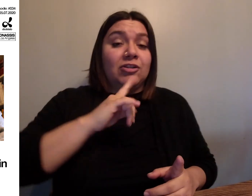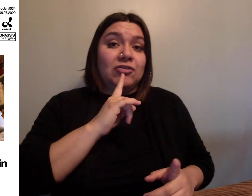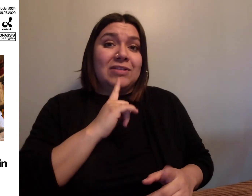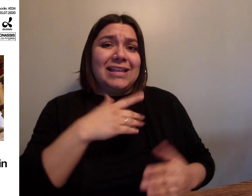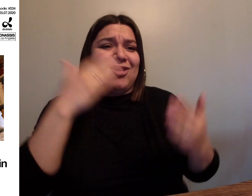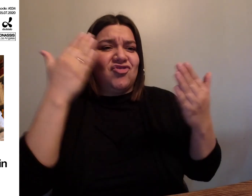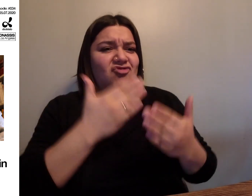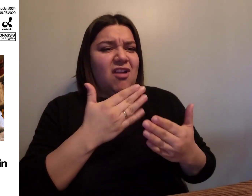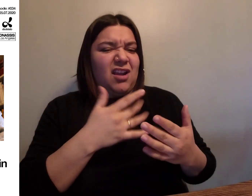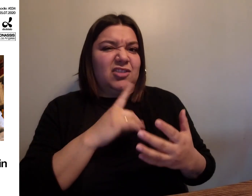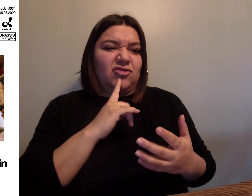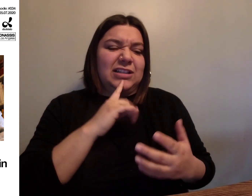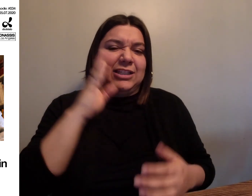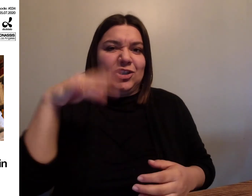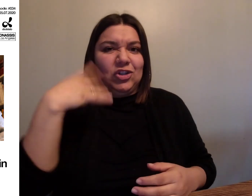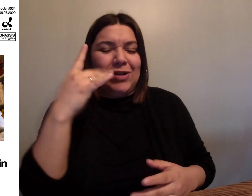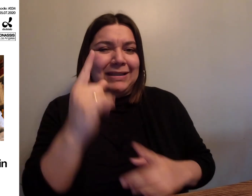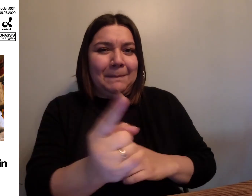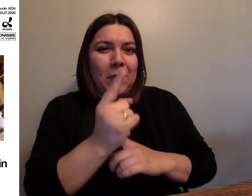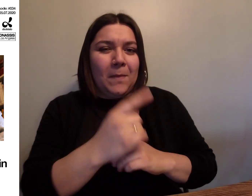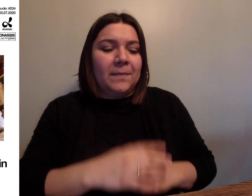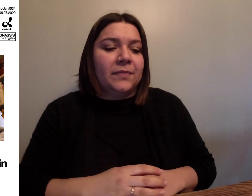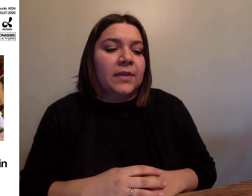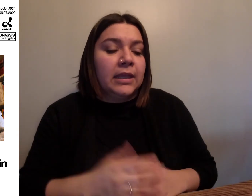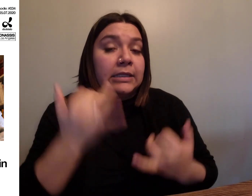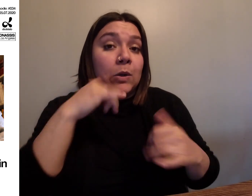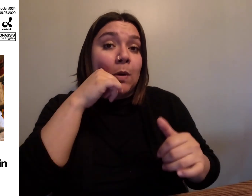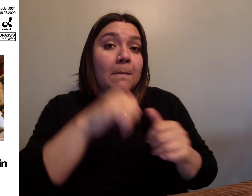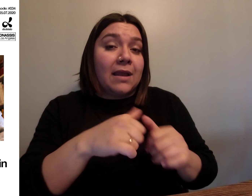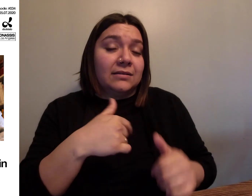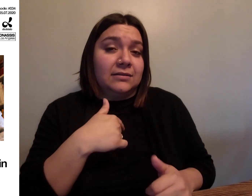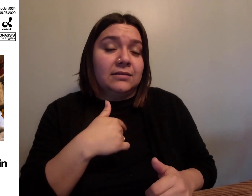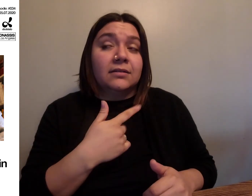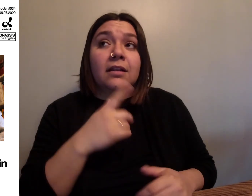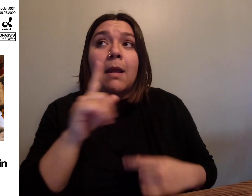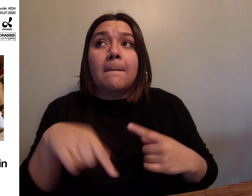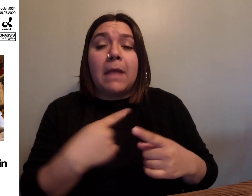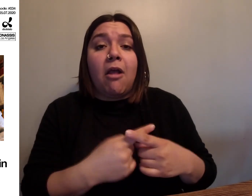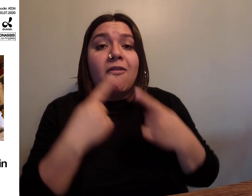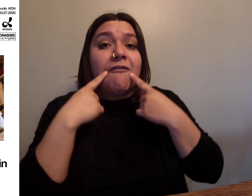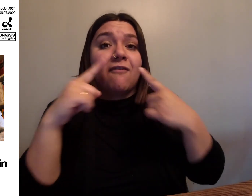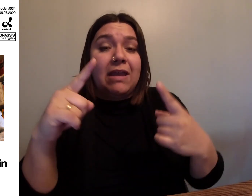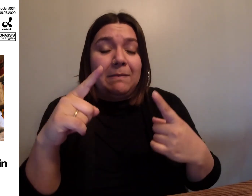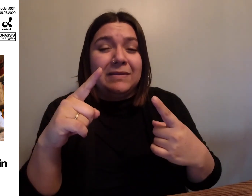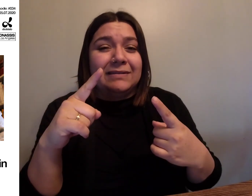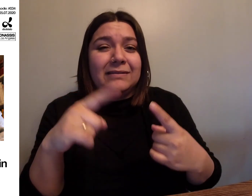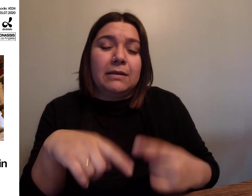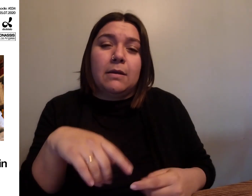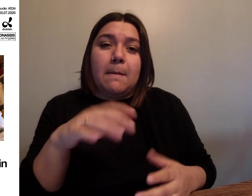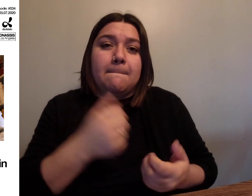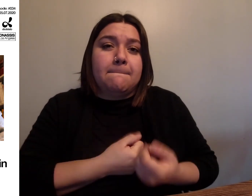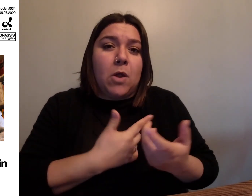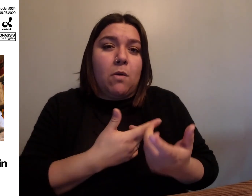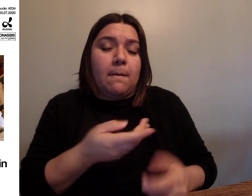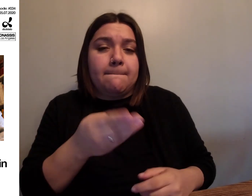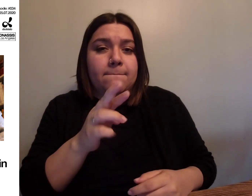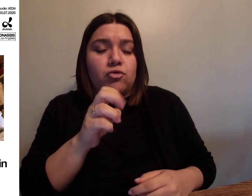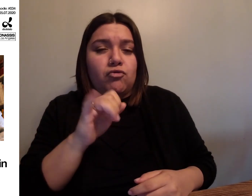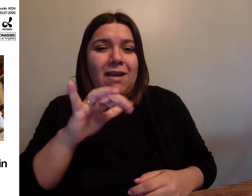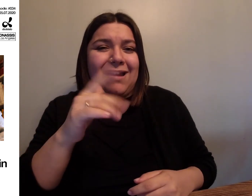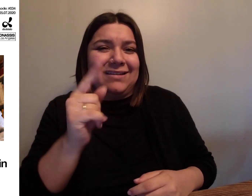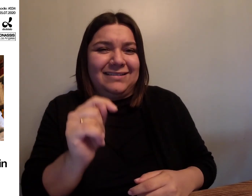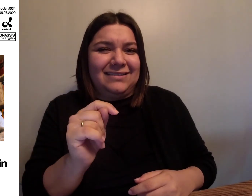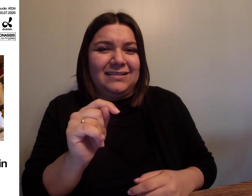this is such a dark, dire, delirious moment, and it does remind us of the famous Brecht poem where he